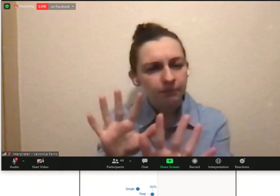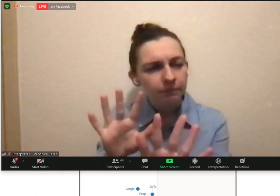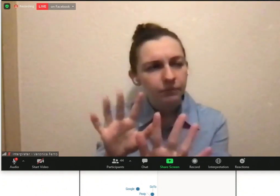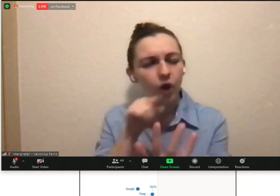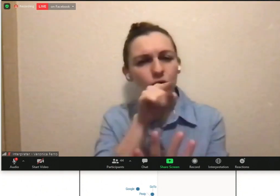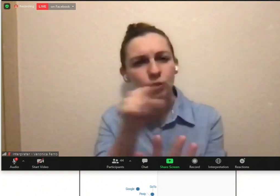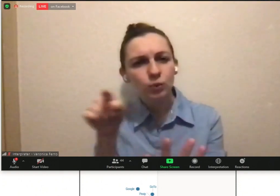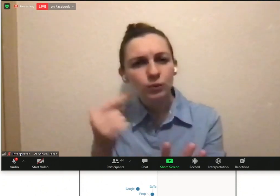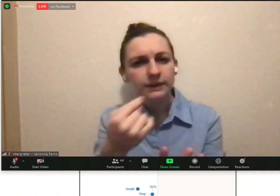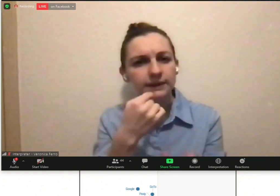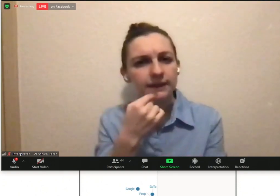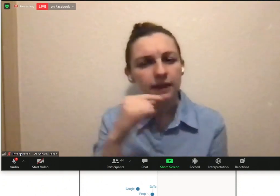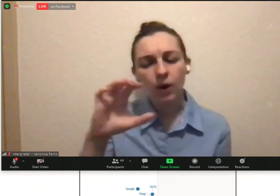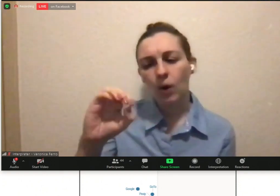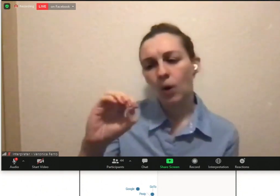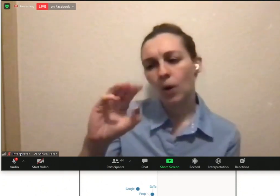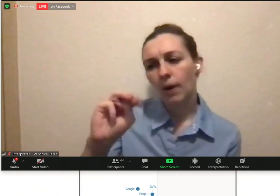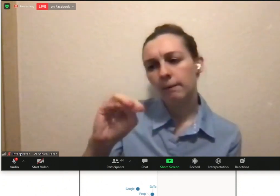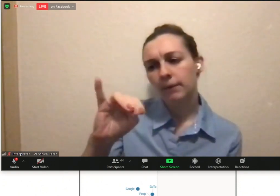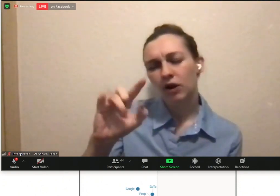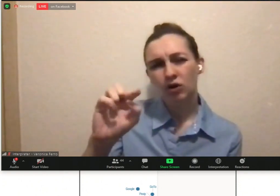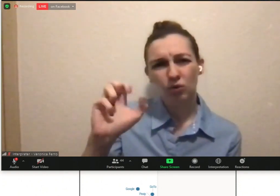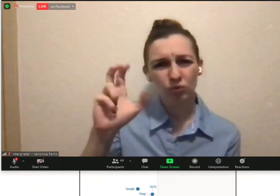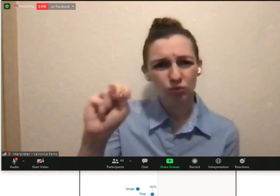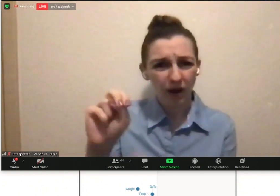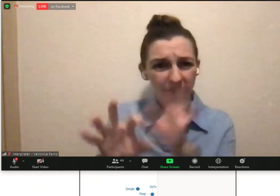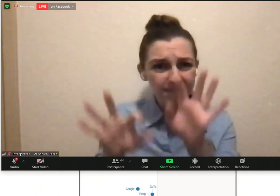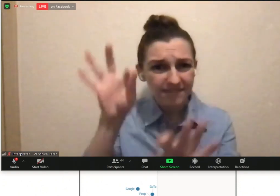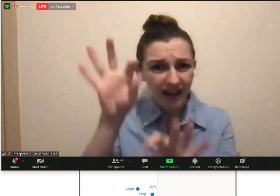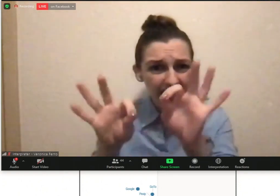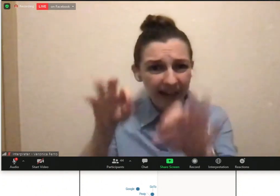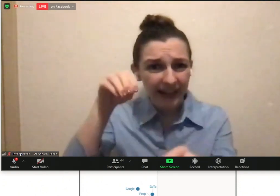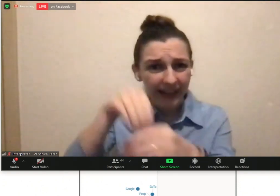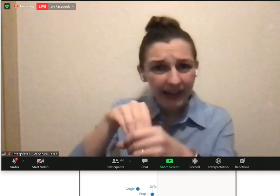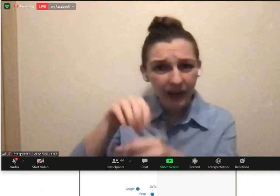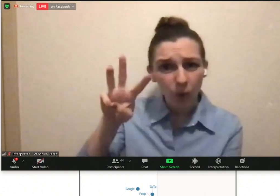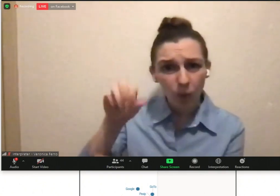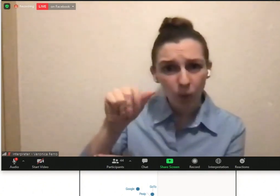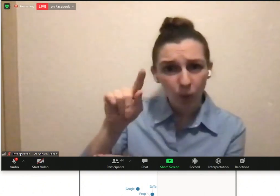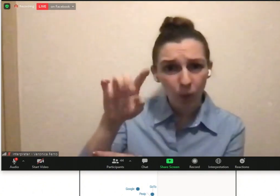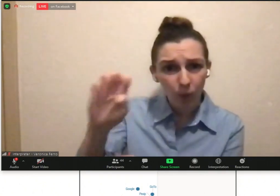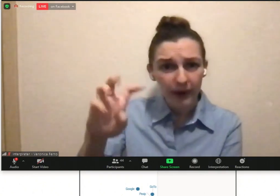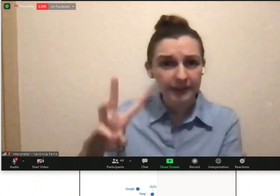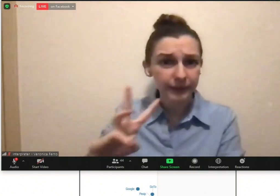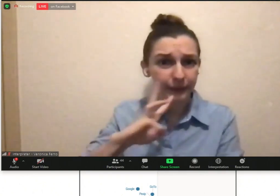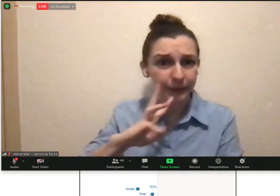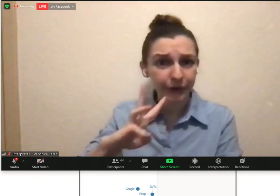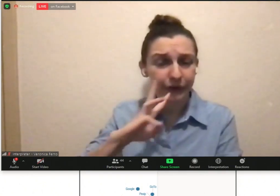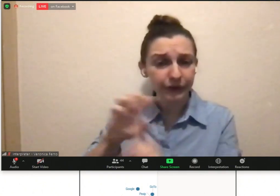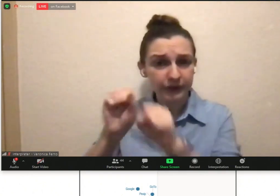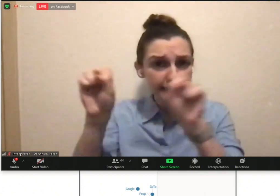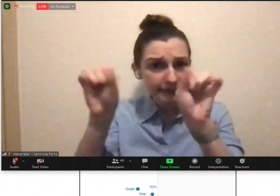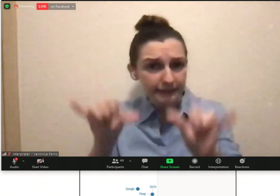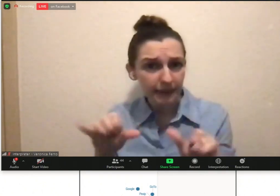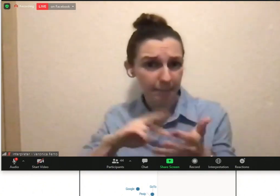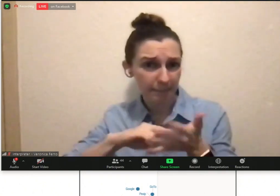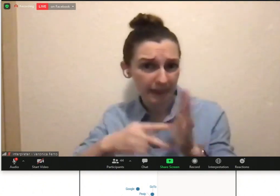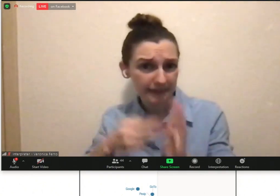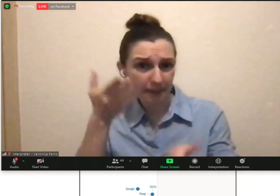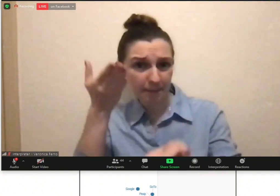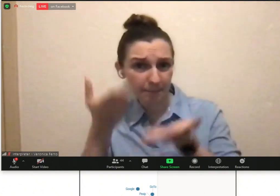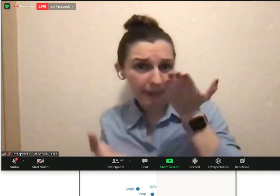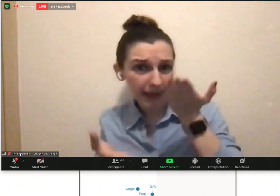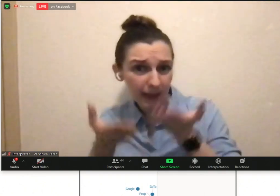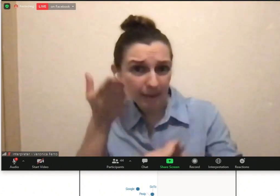multiple wastewater systems, suggesting maybe some community spread. Can you say which systems those